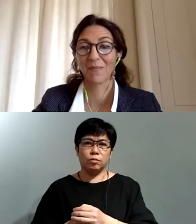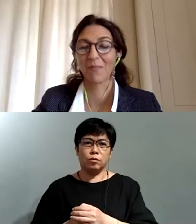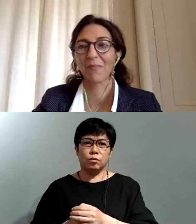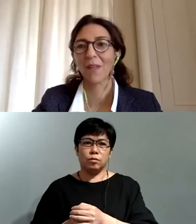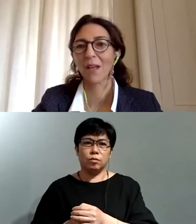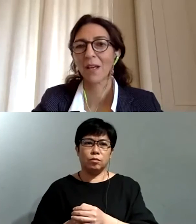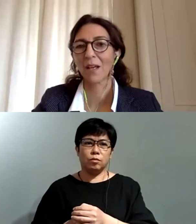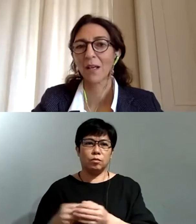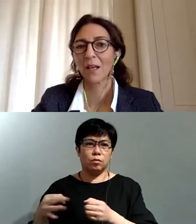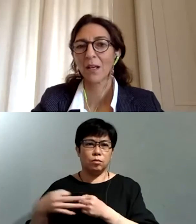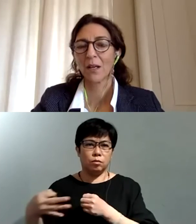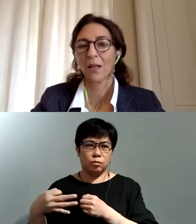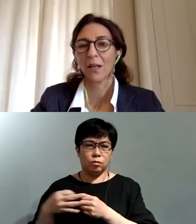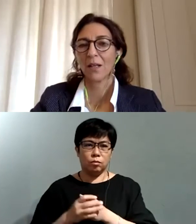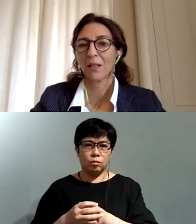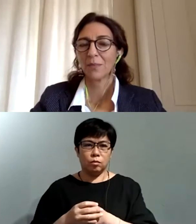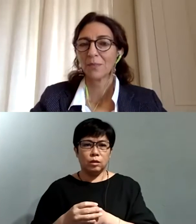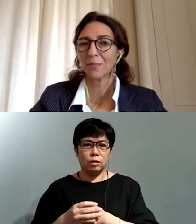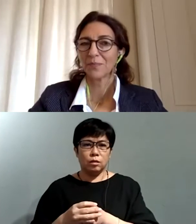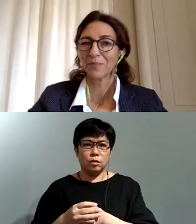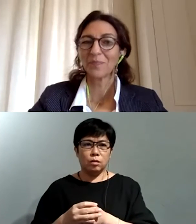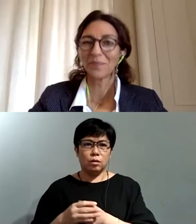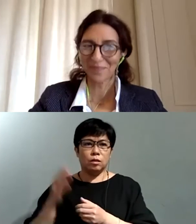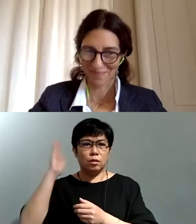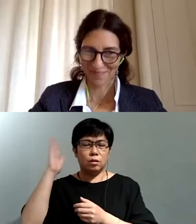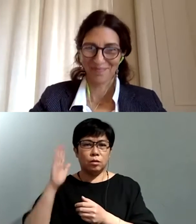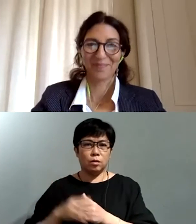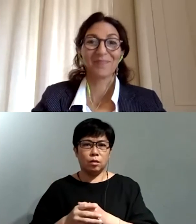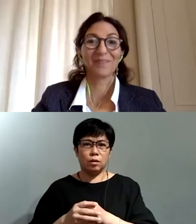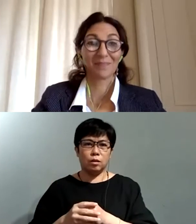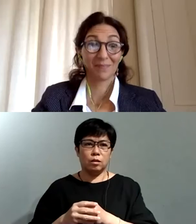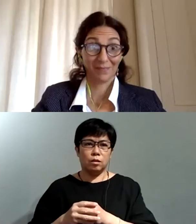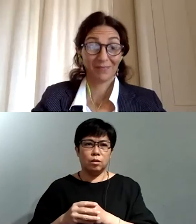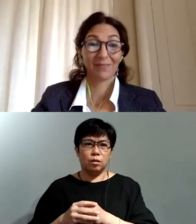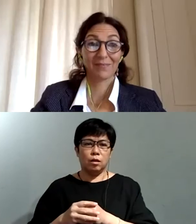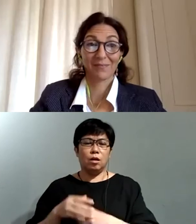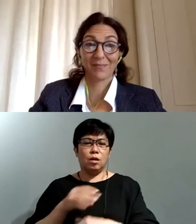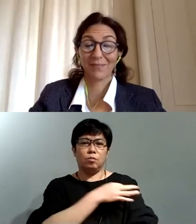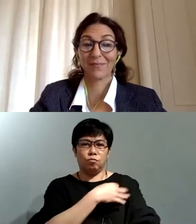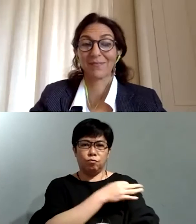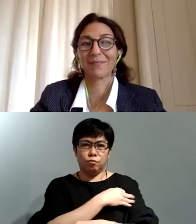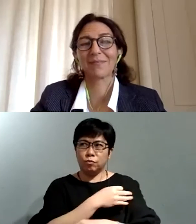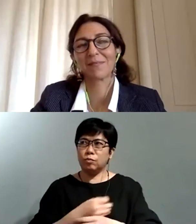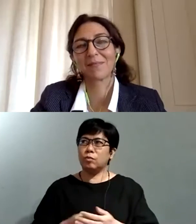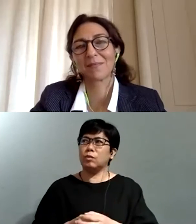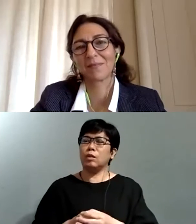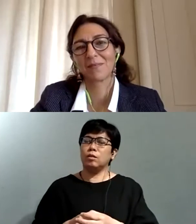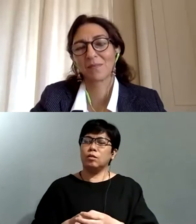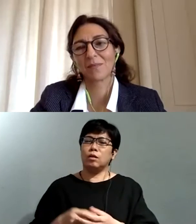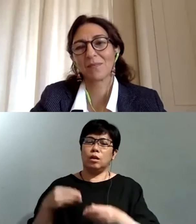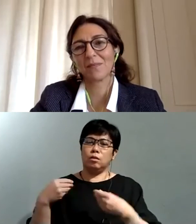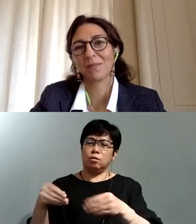And the third one is Dr. Kim Hwa Chung, adjunct associate professor, Characters Institute of Higher